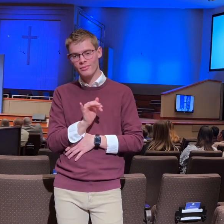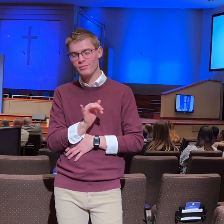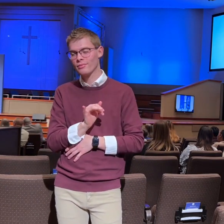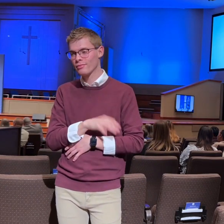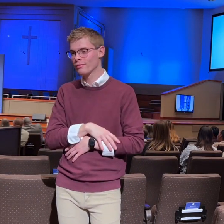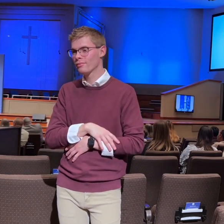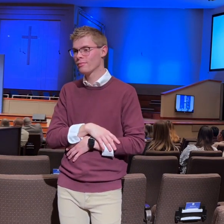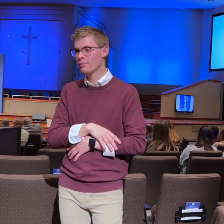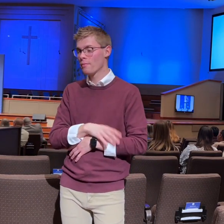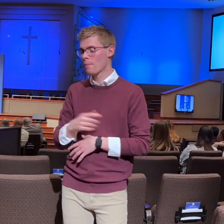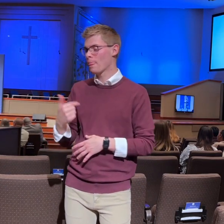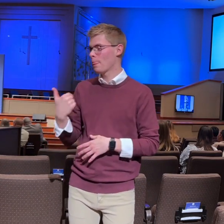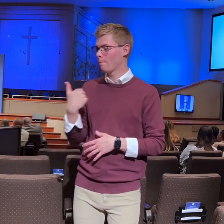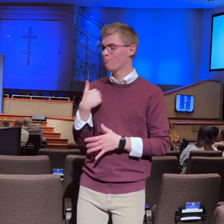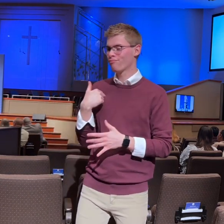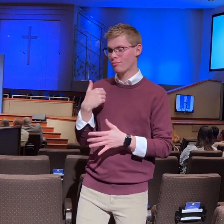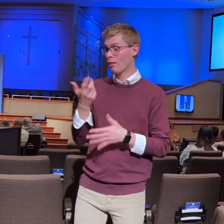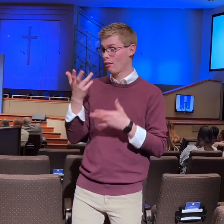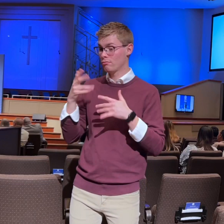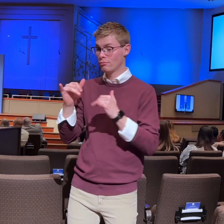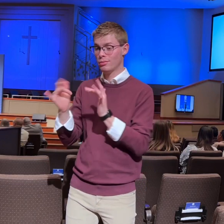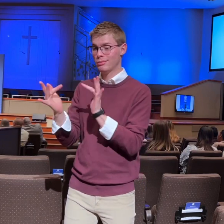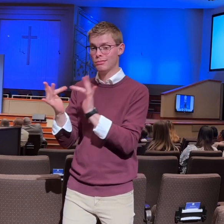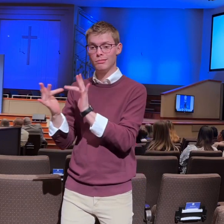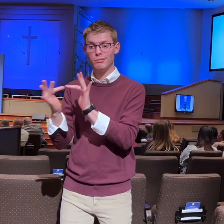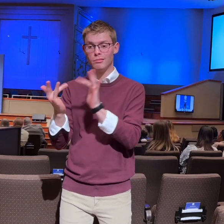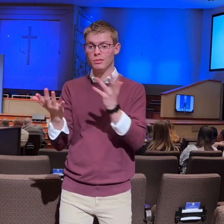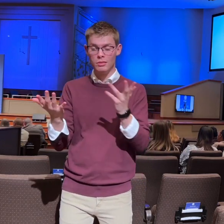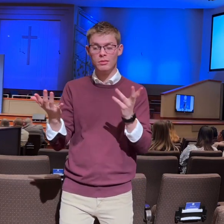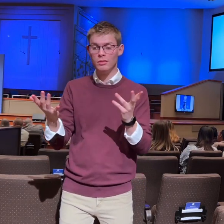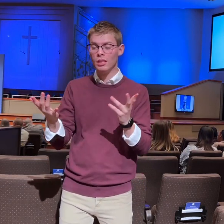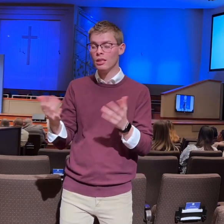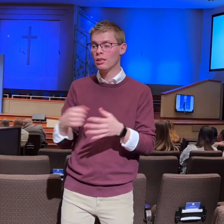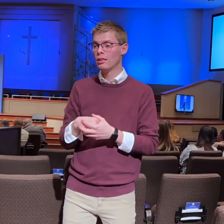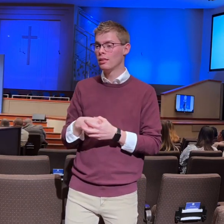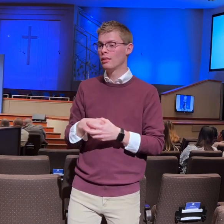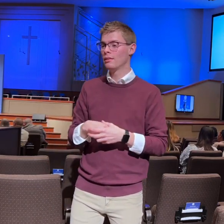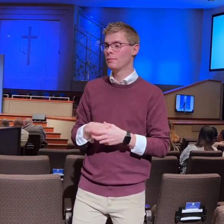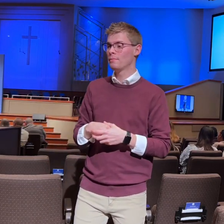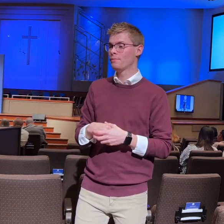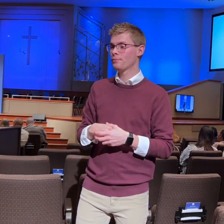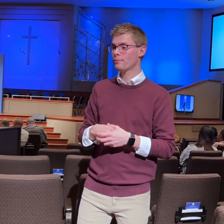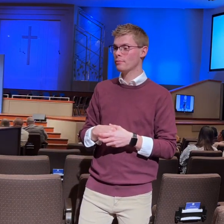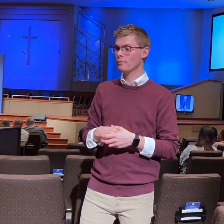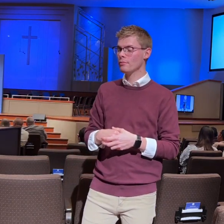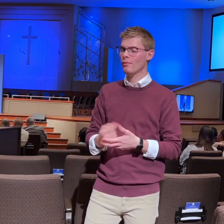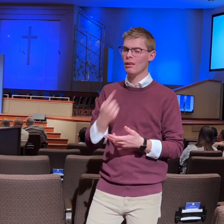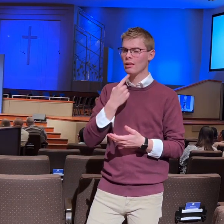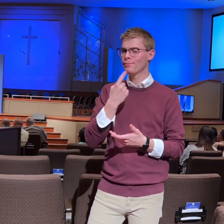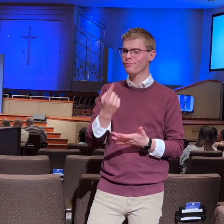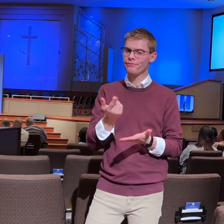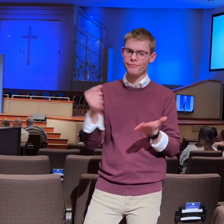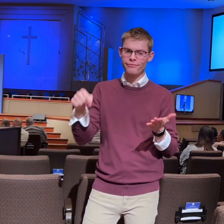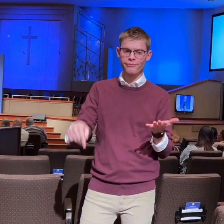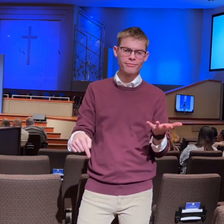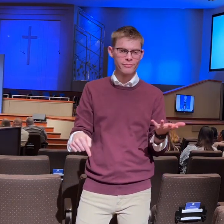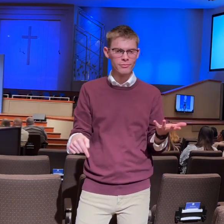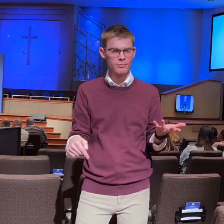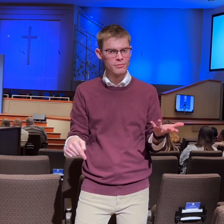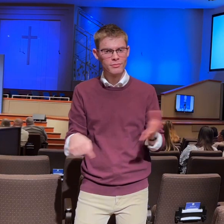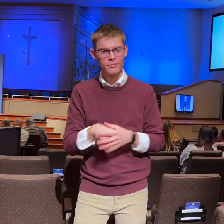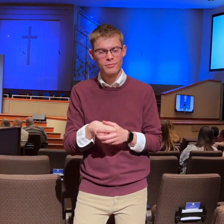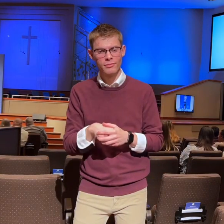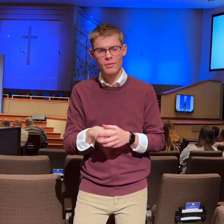cards and we stay in touch. He may be here Sunday. He's been invited. But what I'm telling you is this, we cannot expect